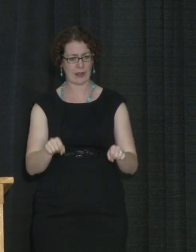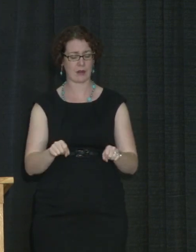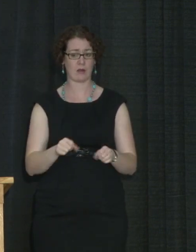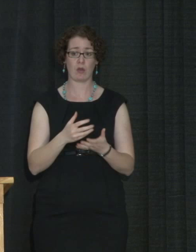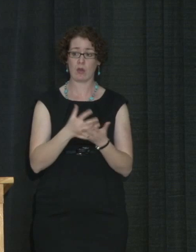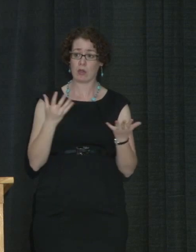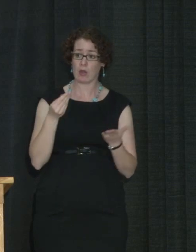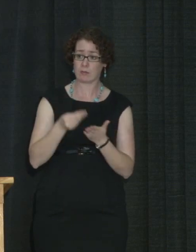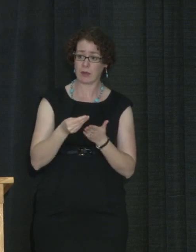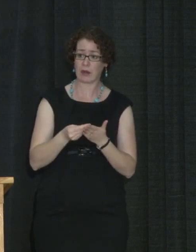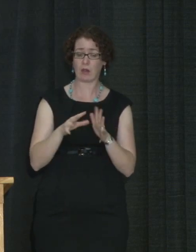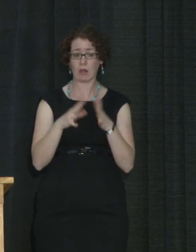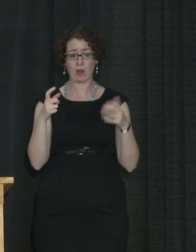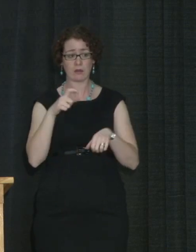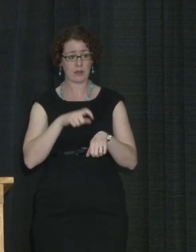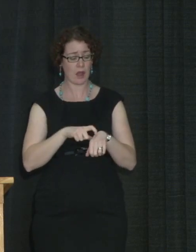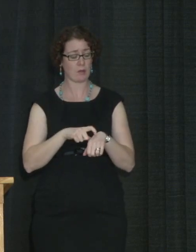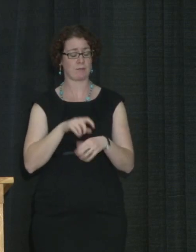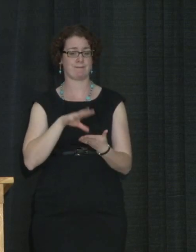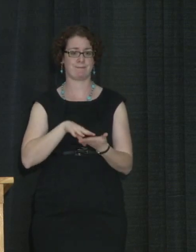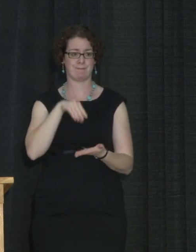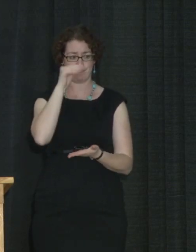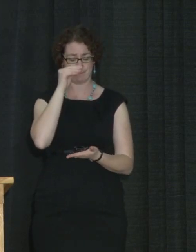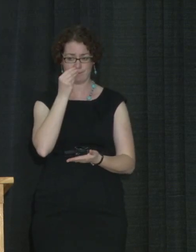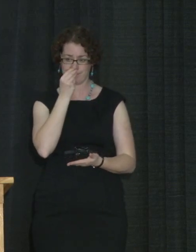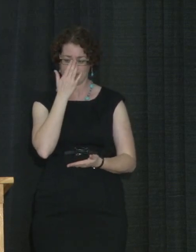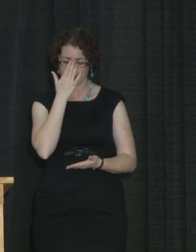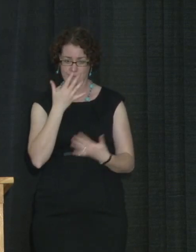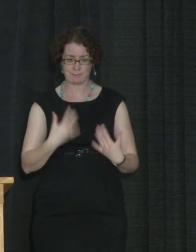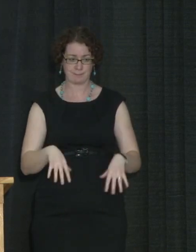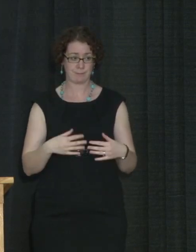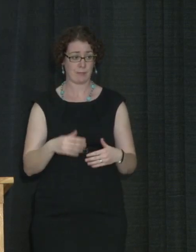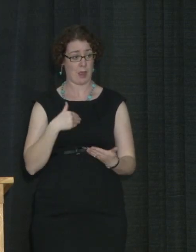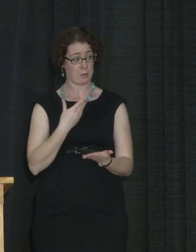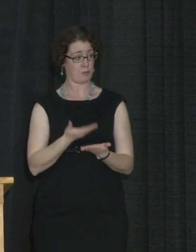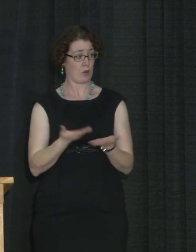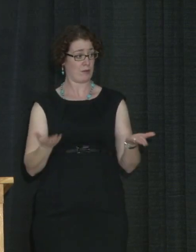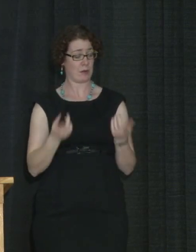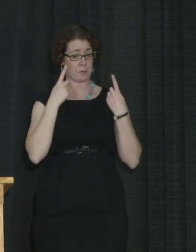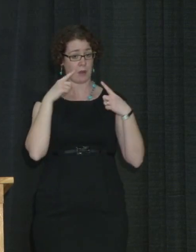money and a lot of time to learn that lesson, but it got me here.